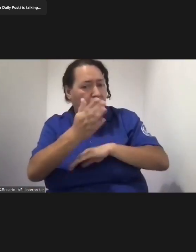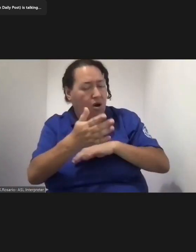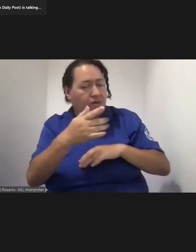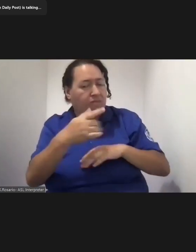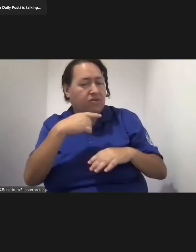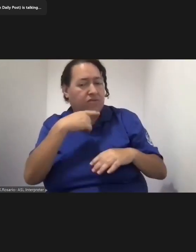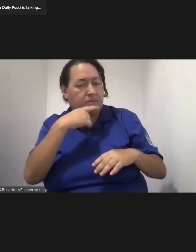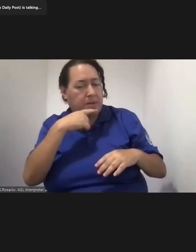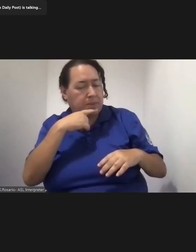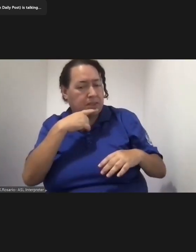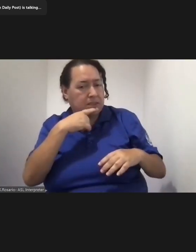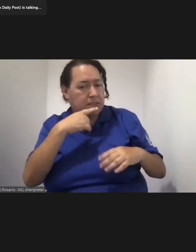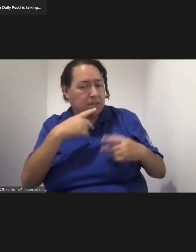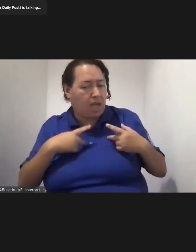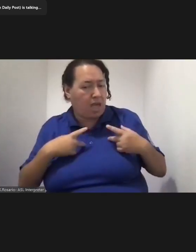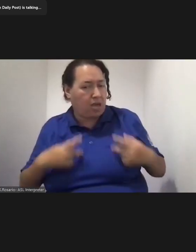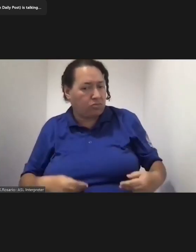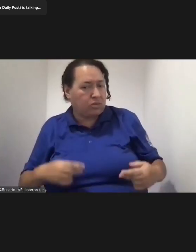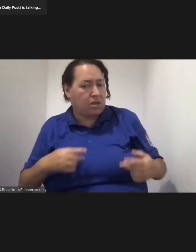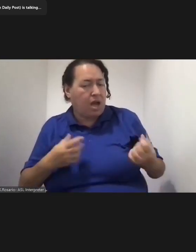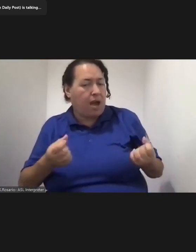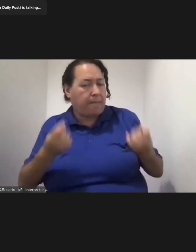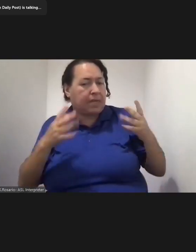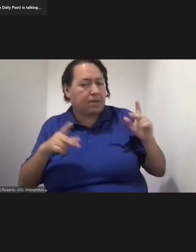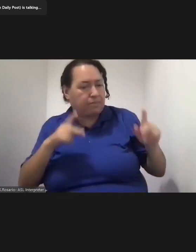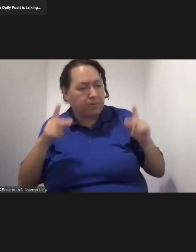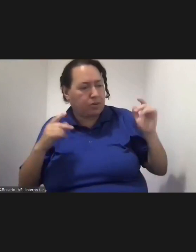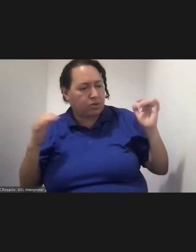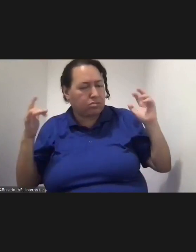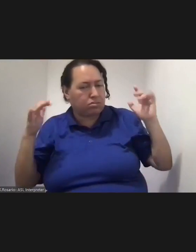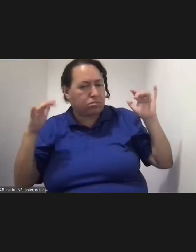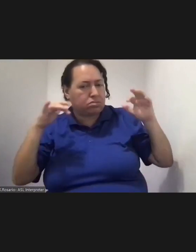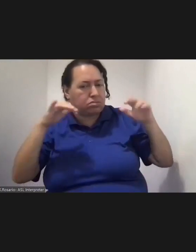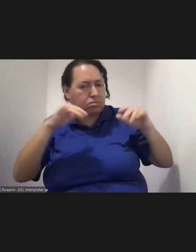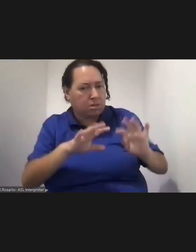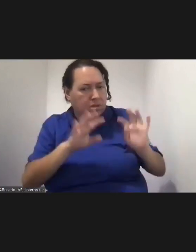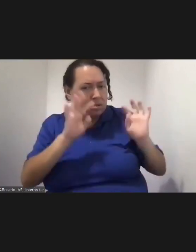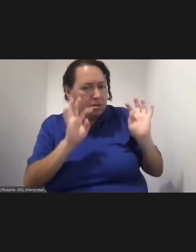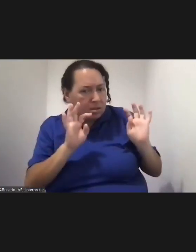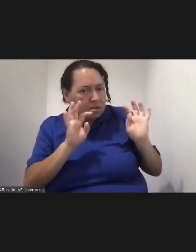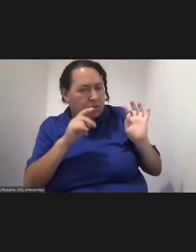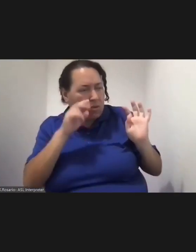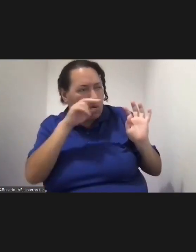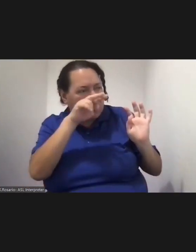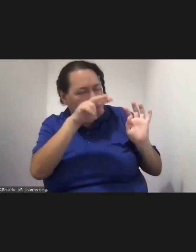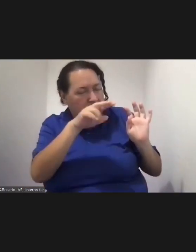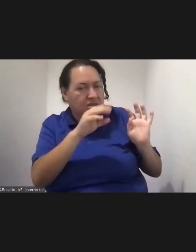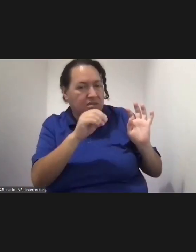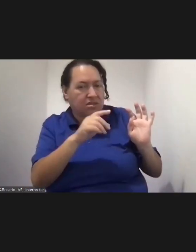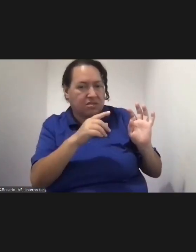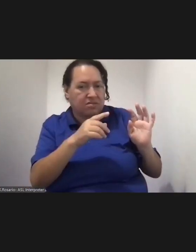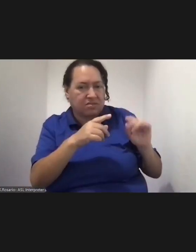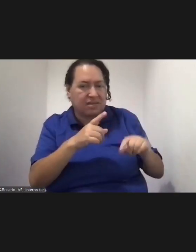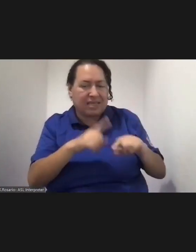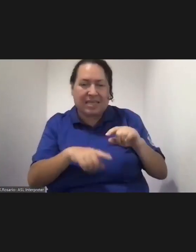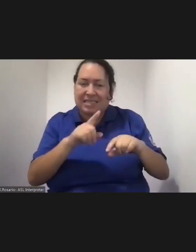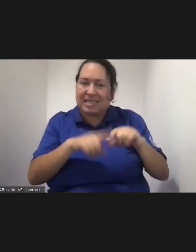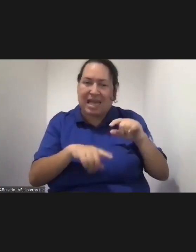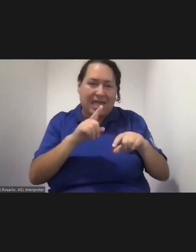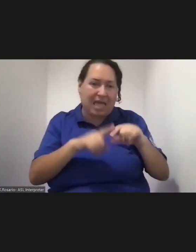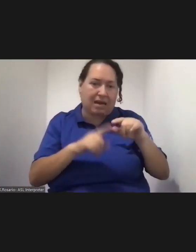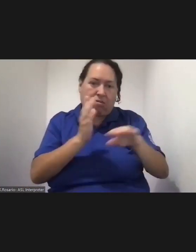limitations, like the number of the spectators and the number of participants? No, they cannot exceed. They have to be